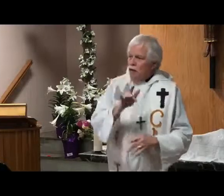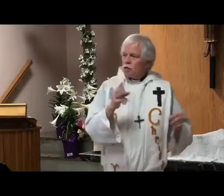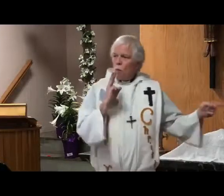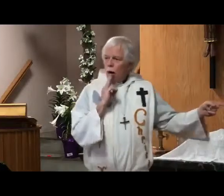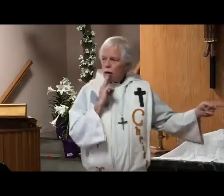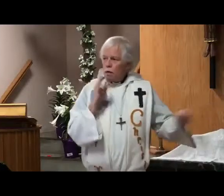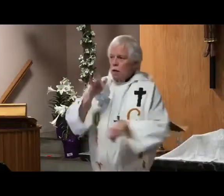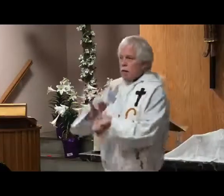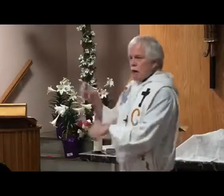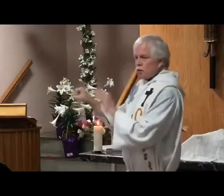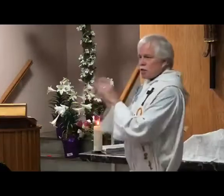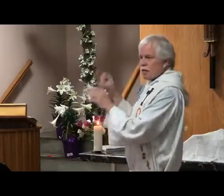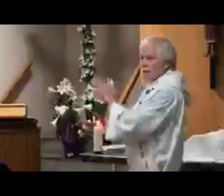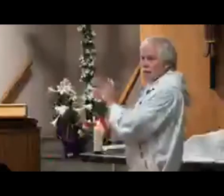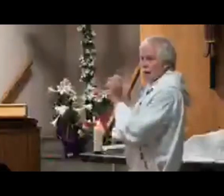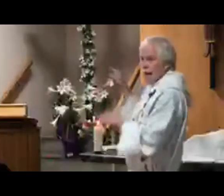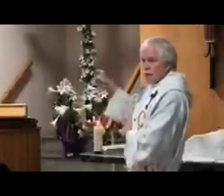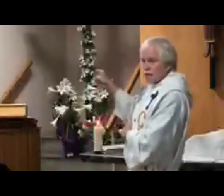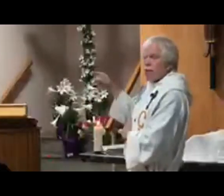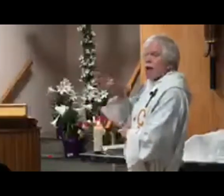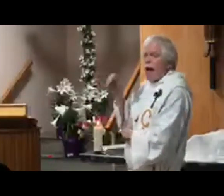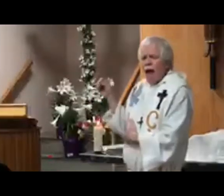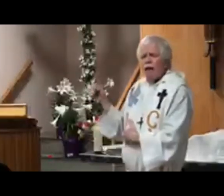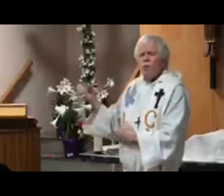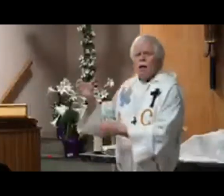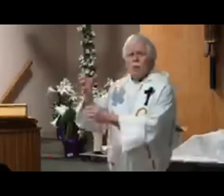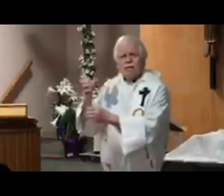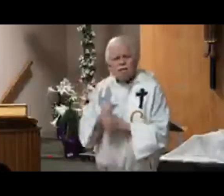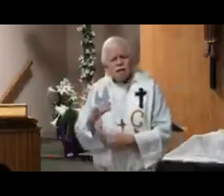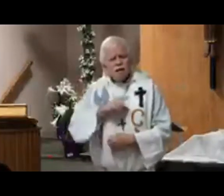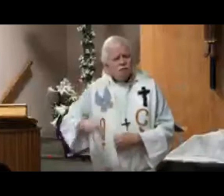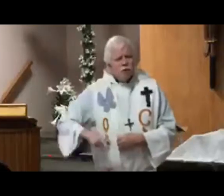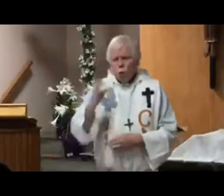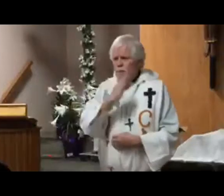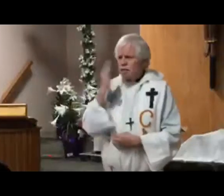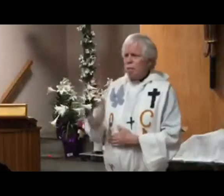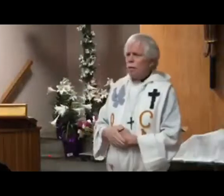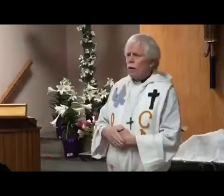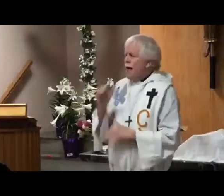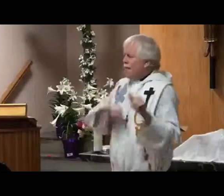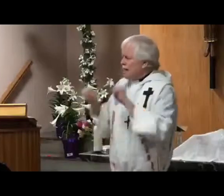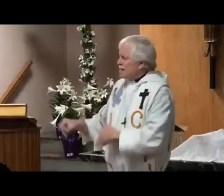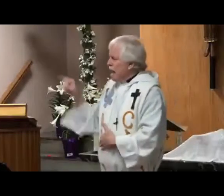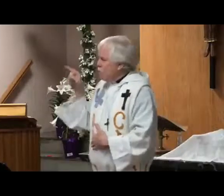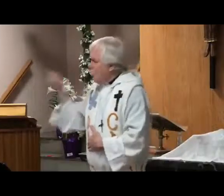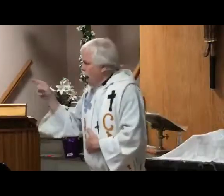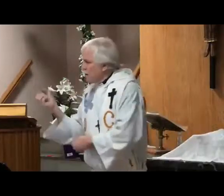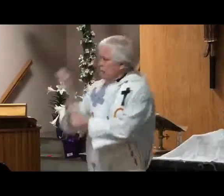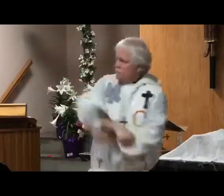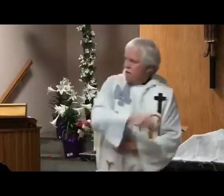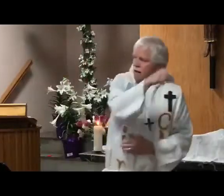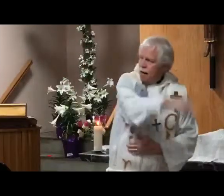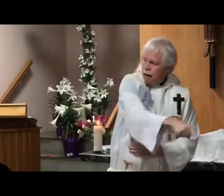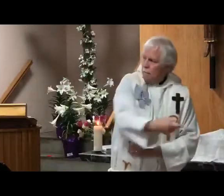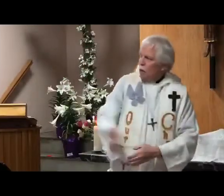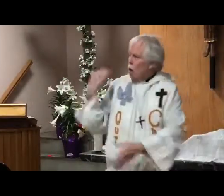we touched the water, touched the nails, and we received the Lord's Supper. That same one